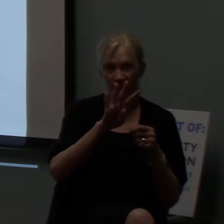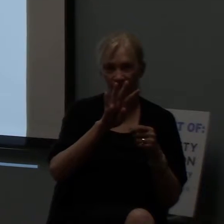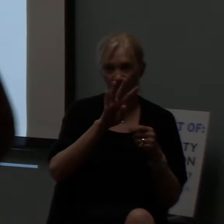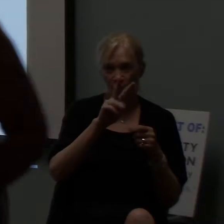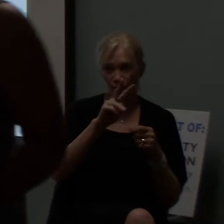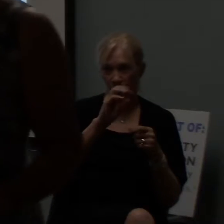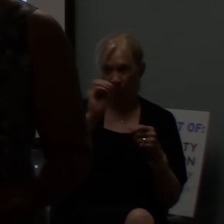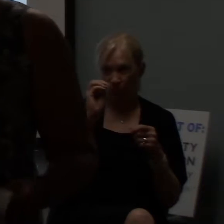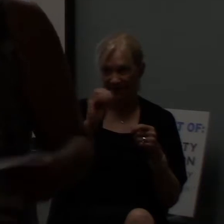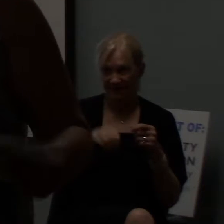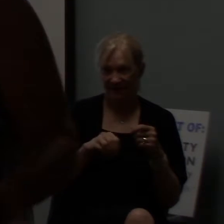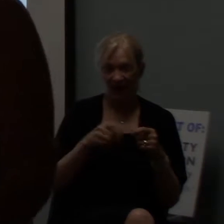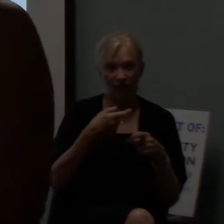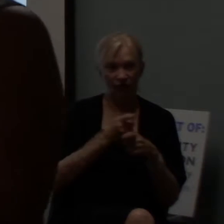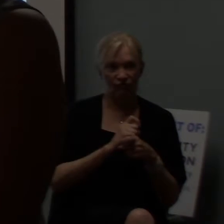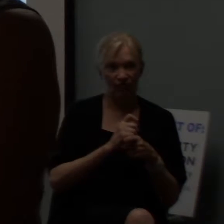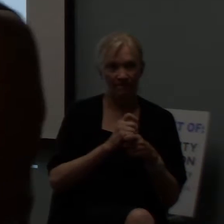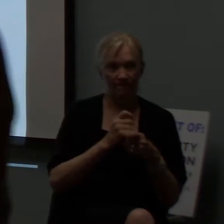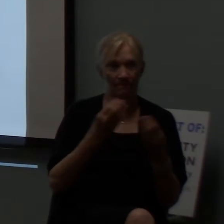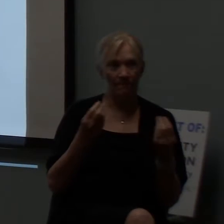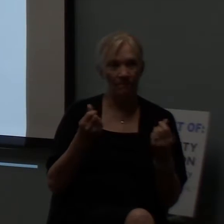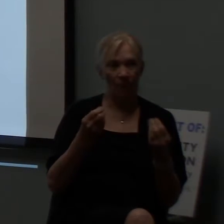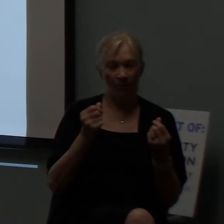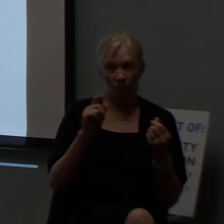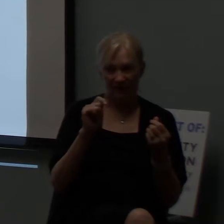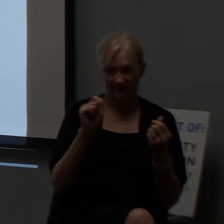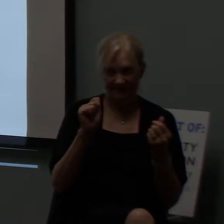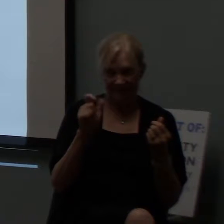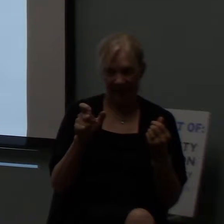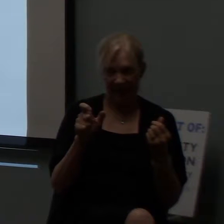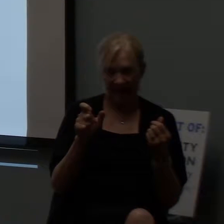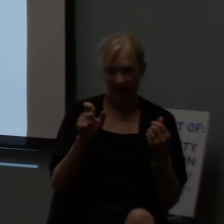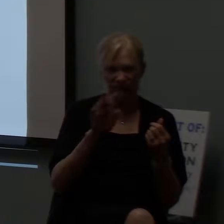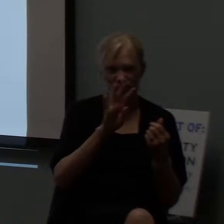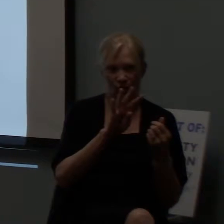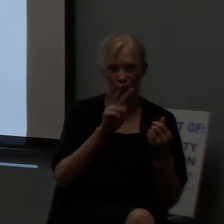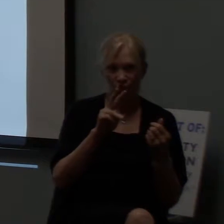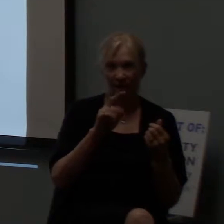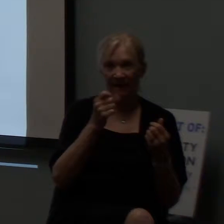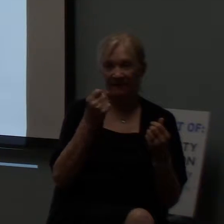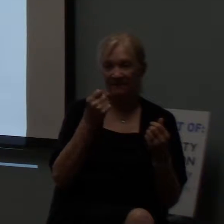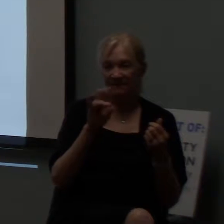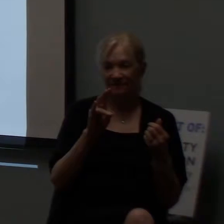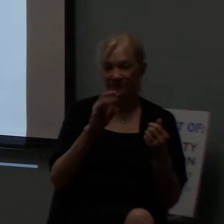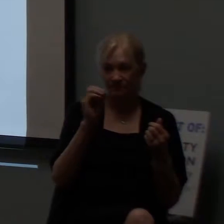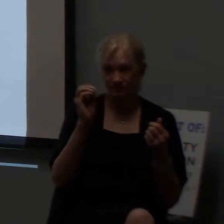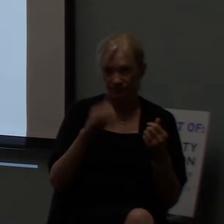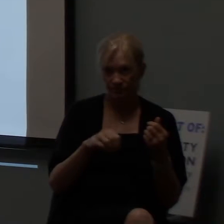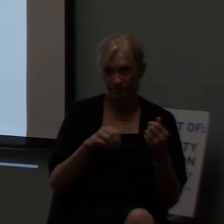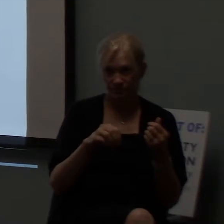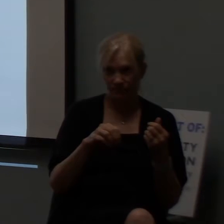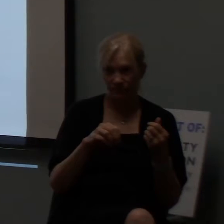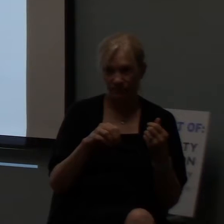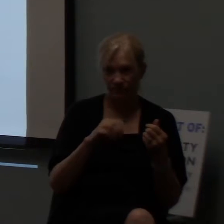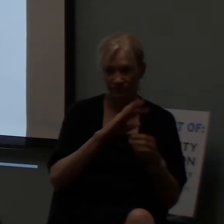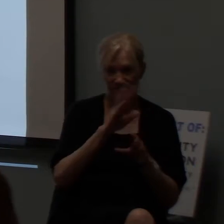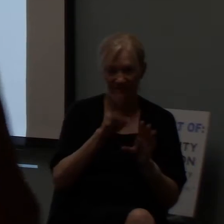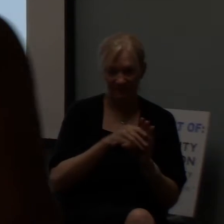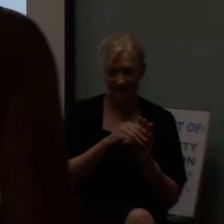42% of the revenue comes from property taxes. That's the bulk of it. 17% comes from